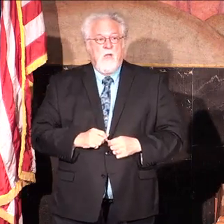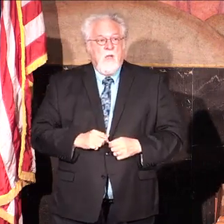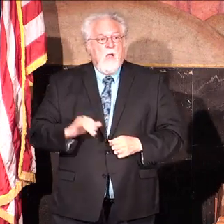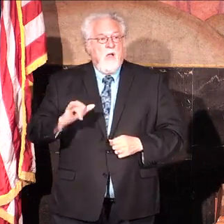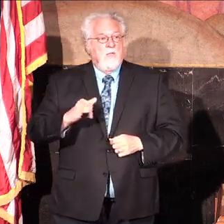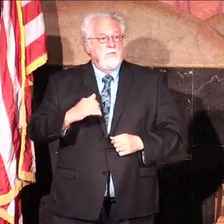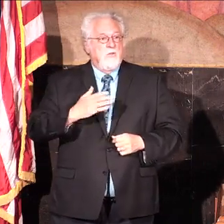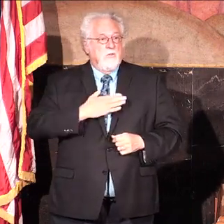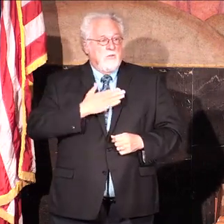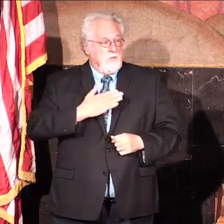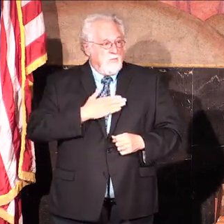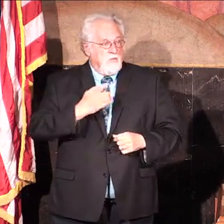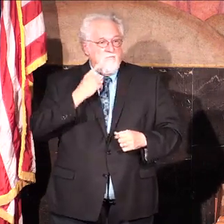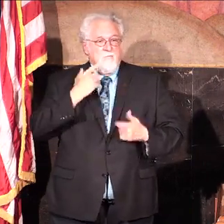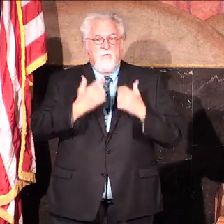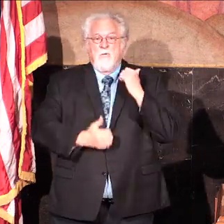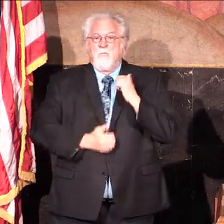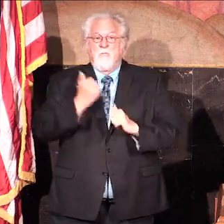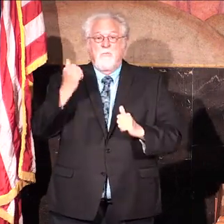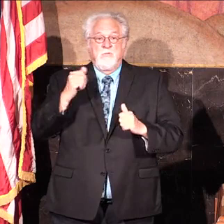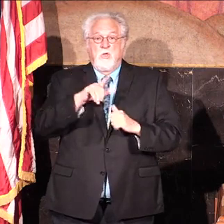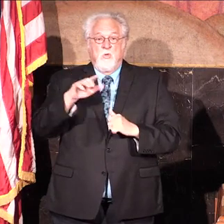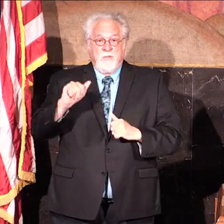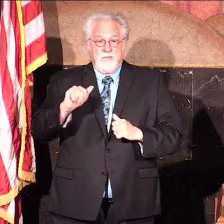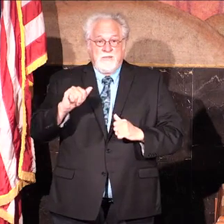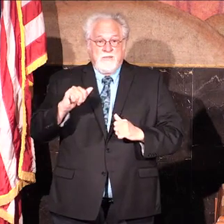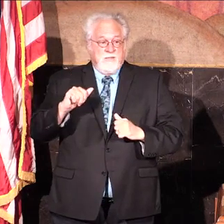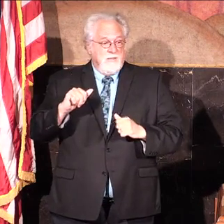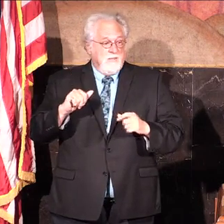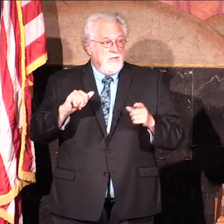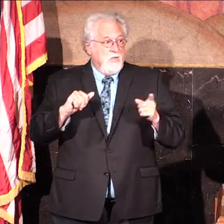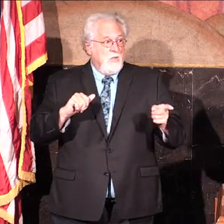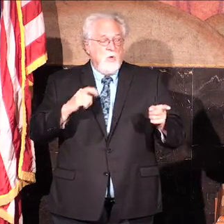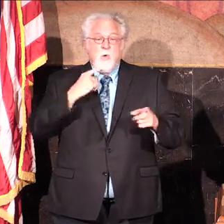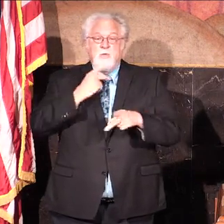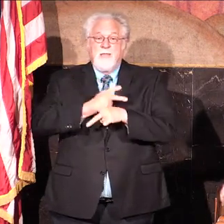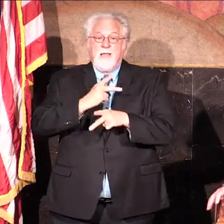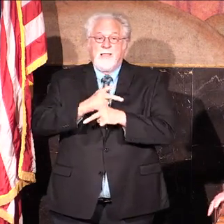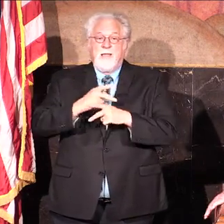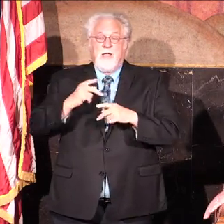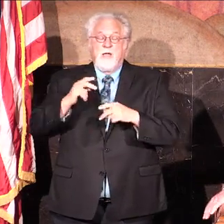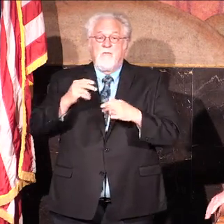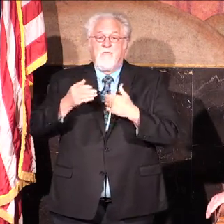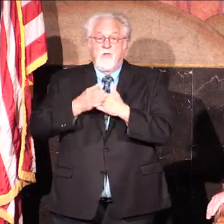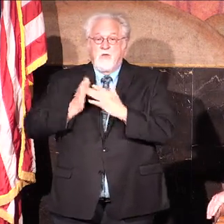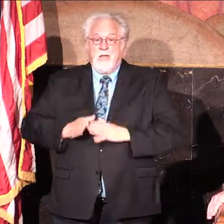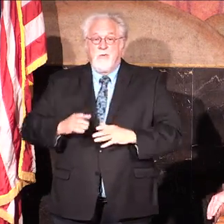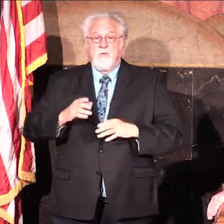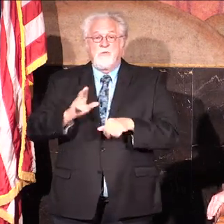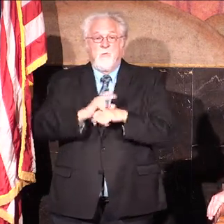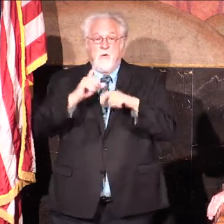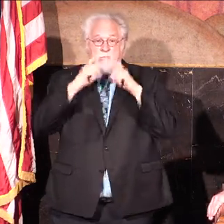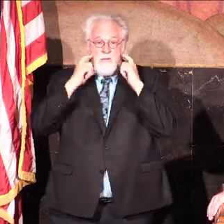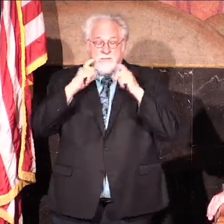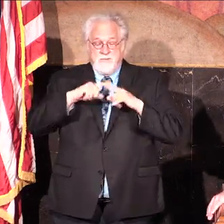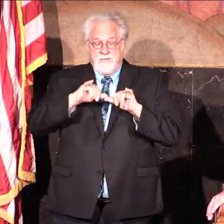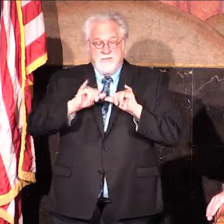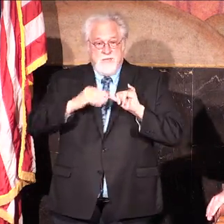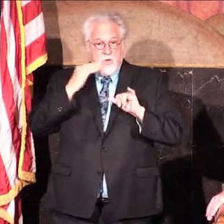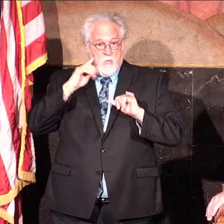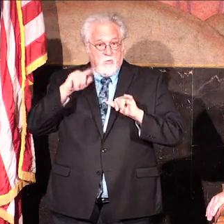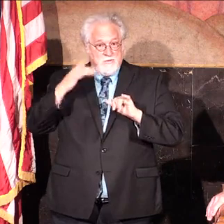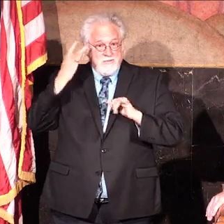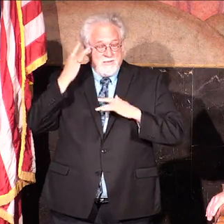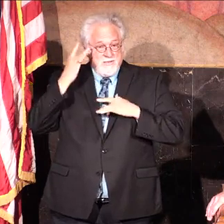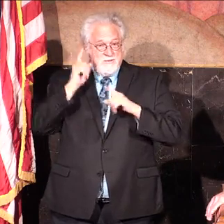also very grateful for the vast majority of Louisianans and business owners who are caring for their neighbors by wearing masks, staying home when sick,